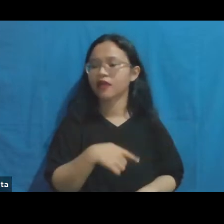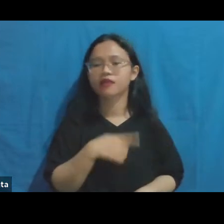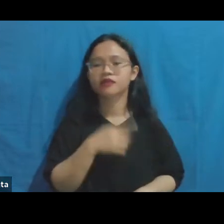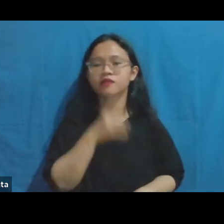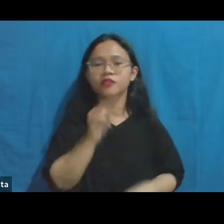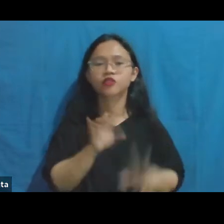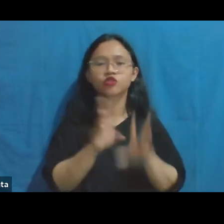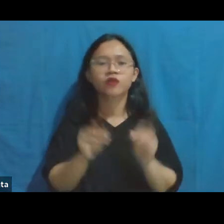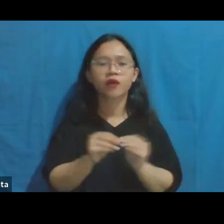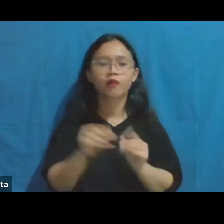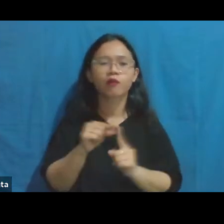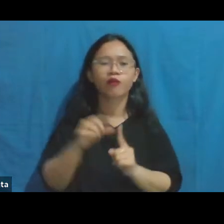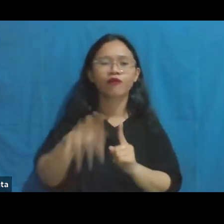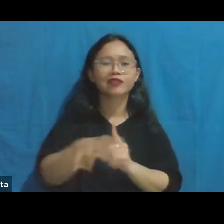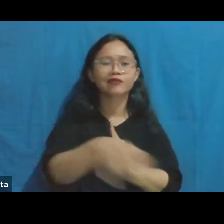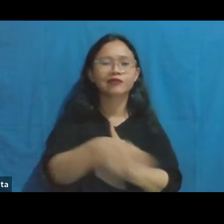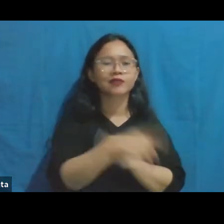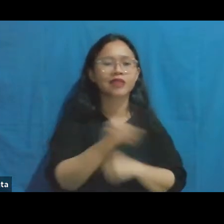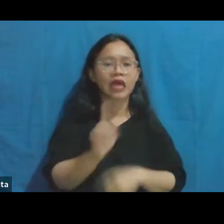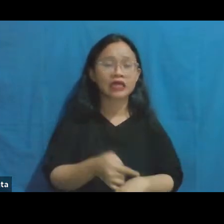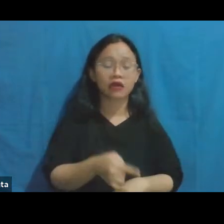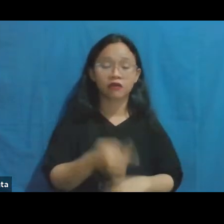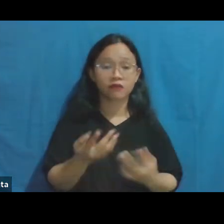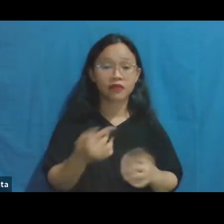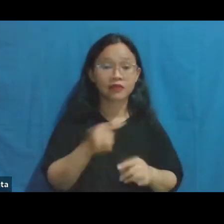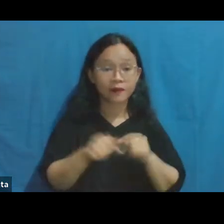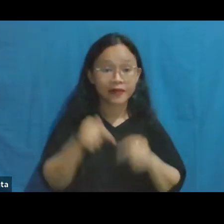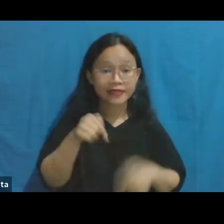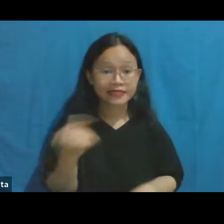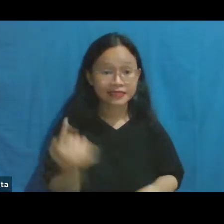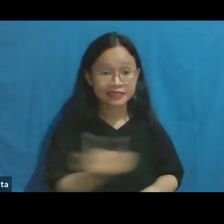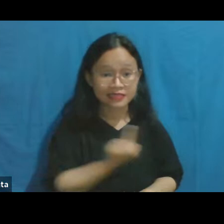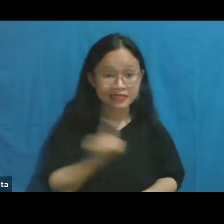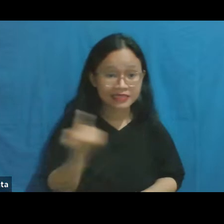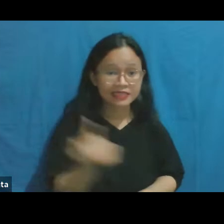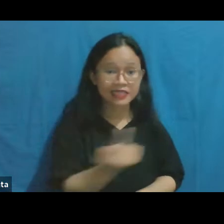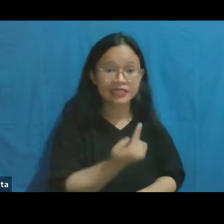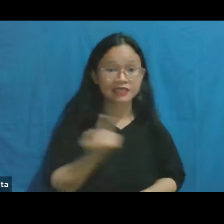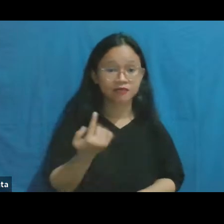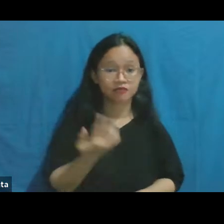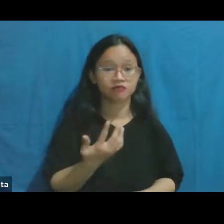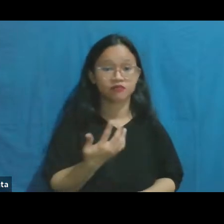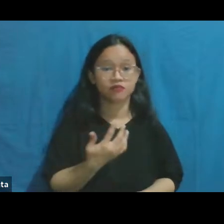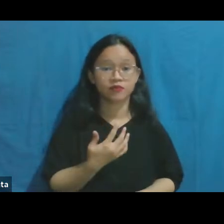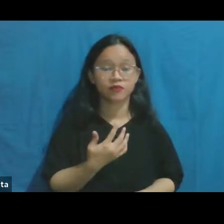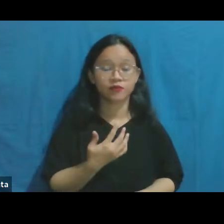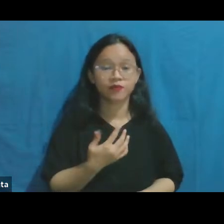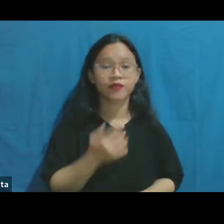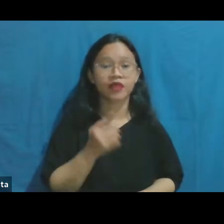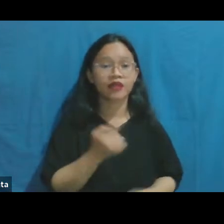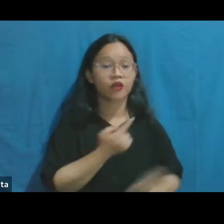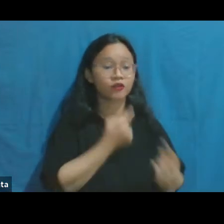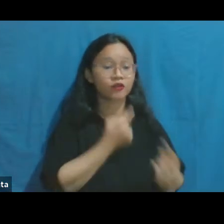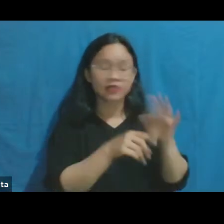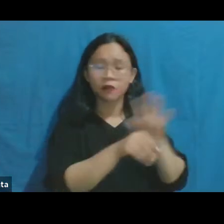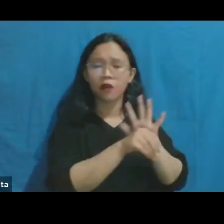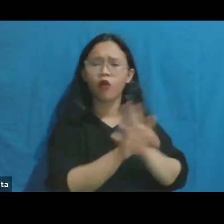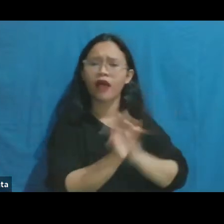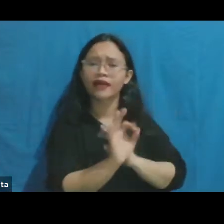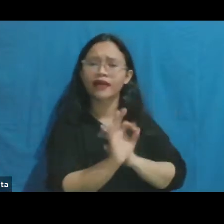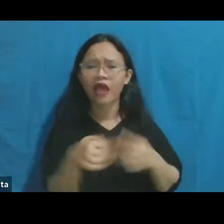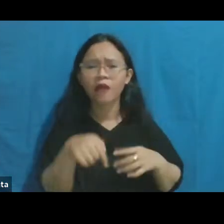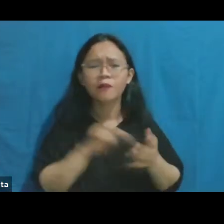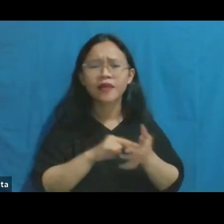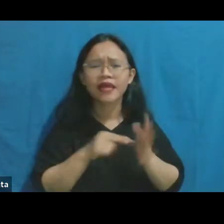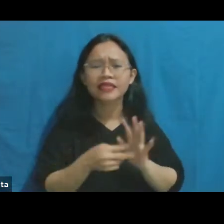but there's without also any consultation with Papua. So the problem is really,